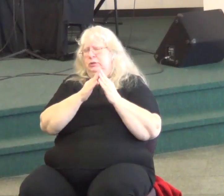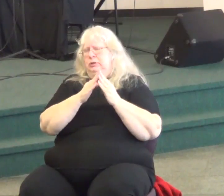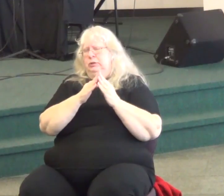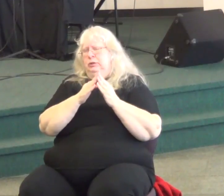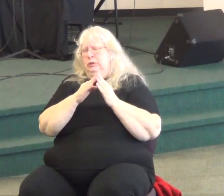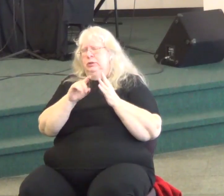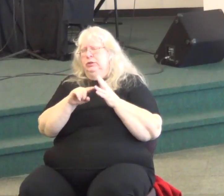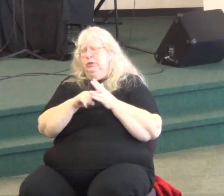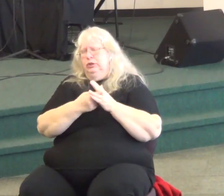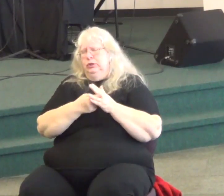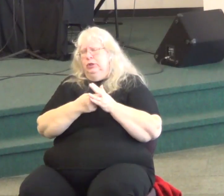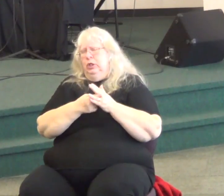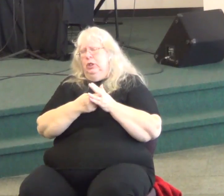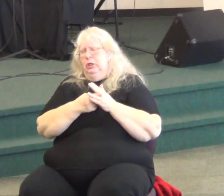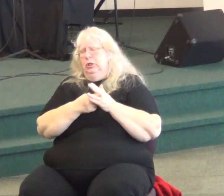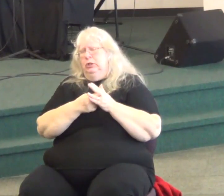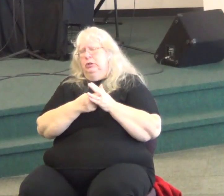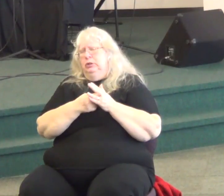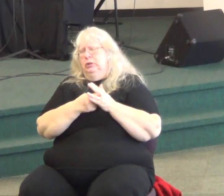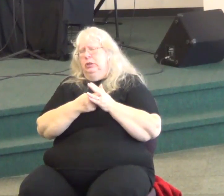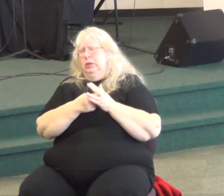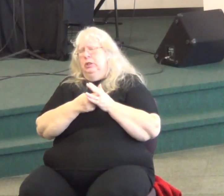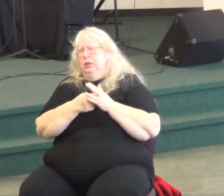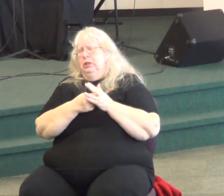that will eventually kill you for our sake.